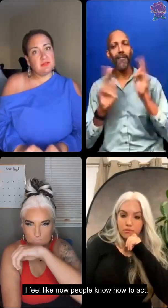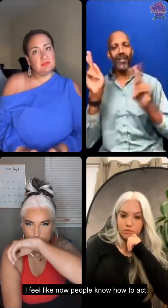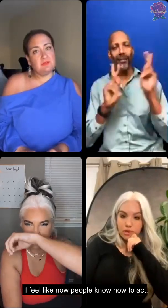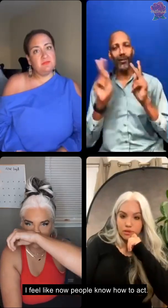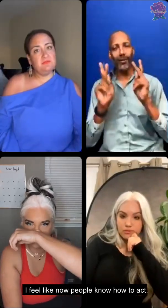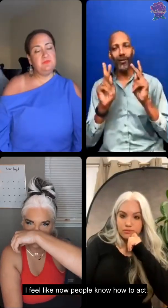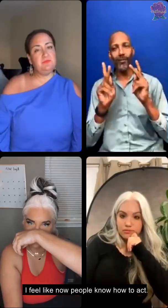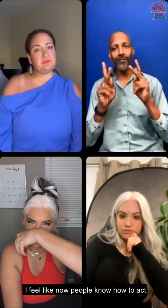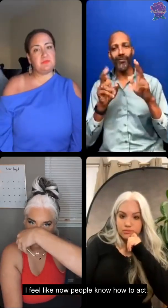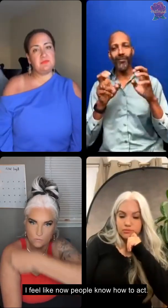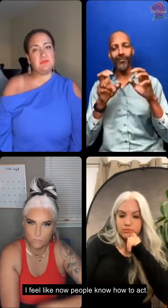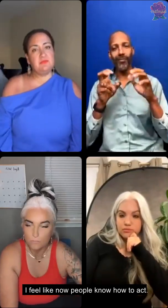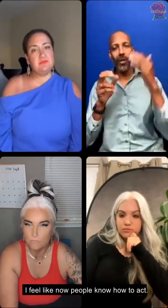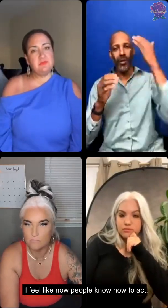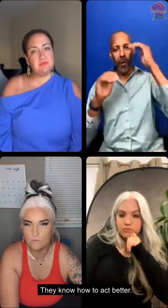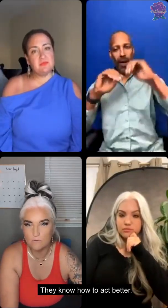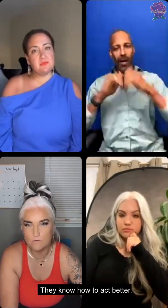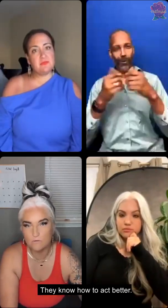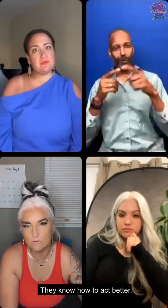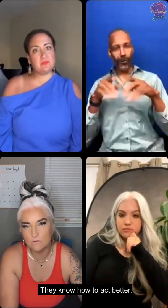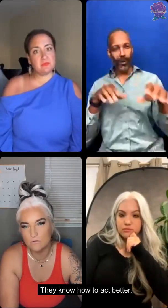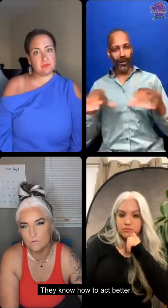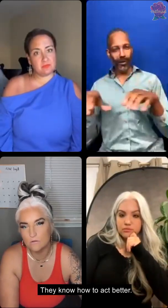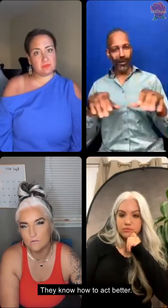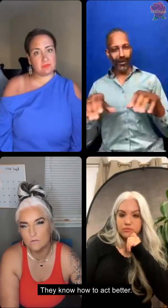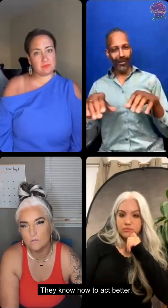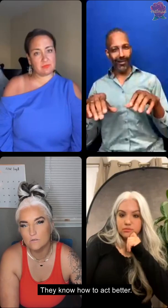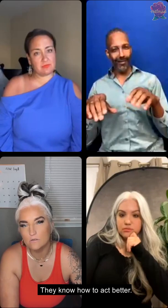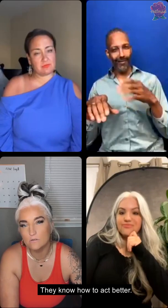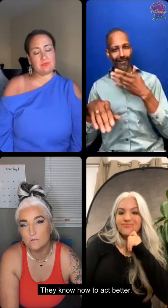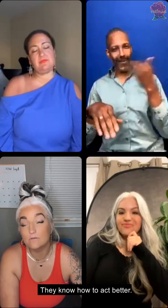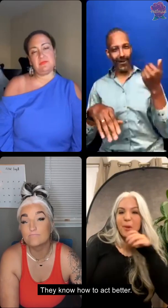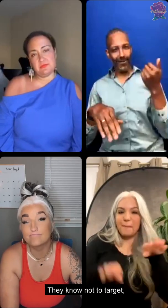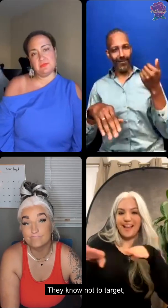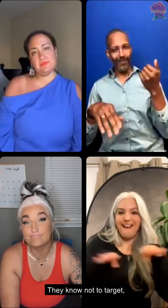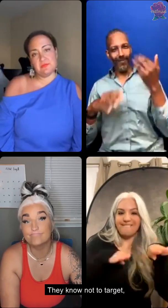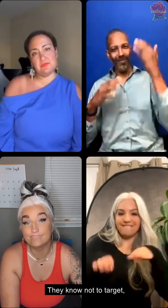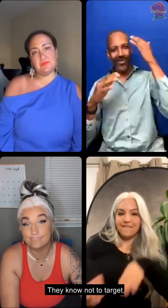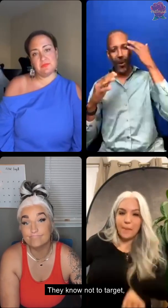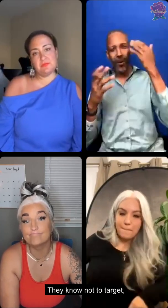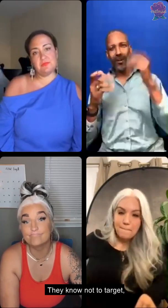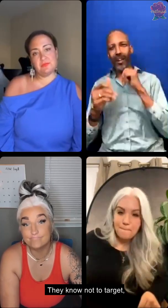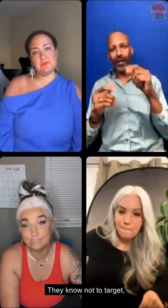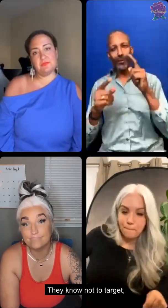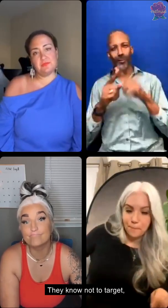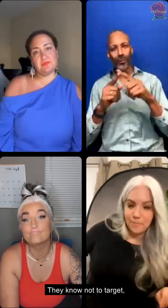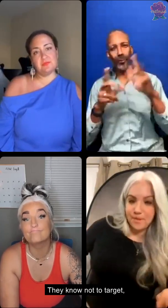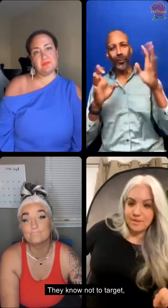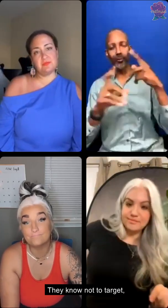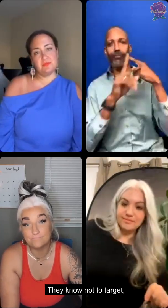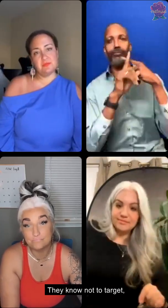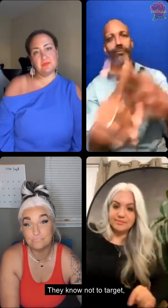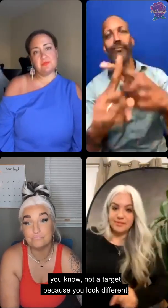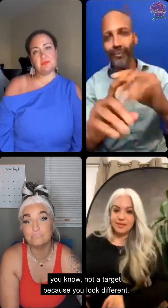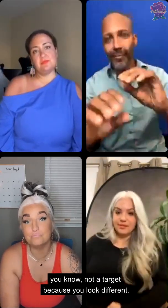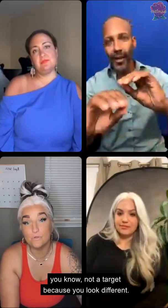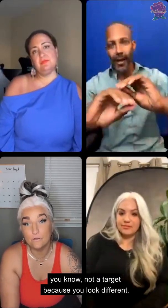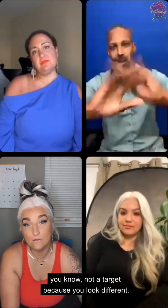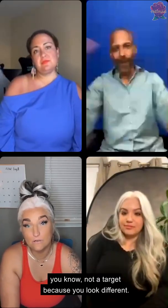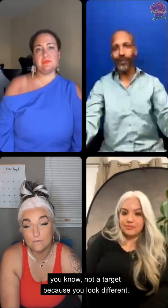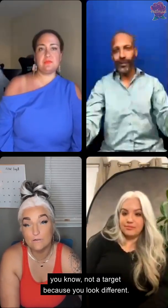I feel like now people know how to act. They know how to act better. They know not to